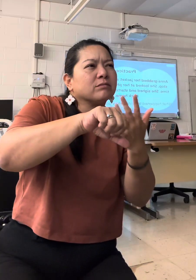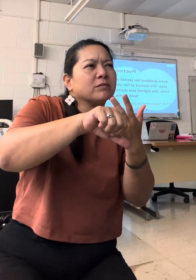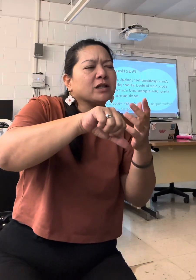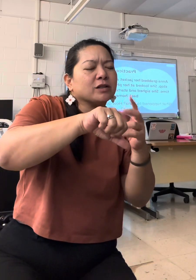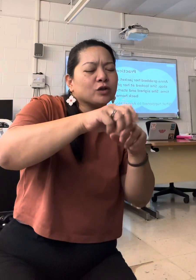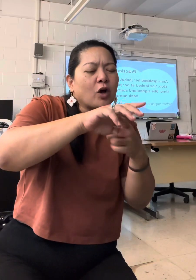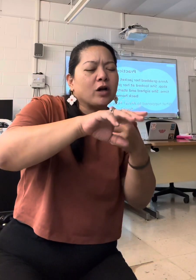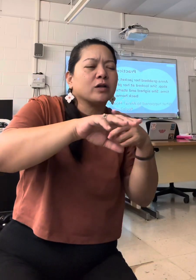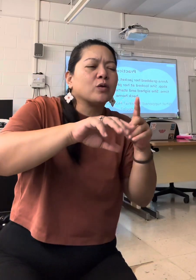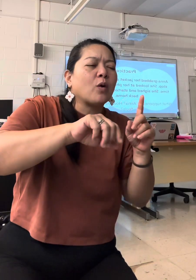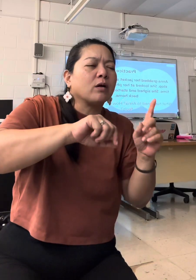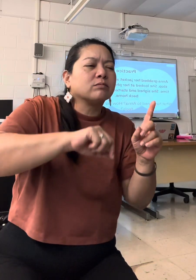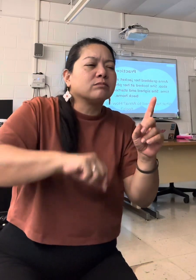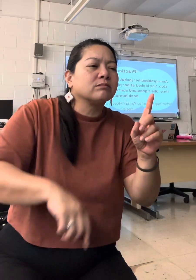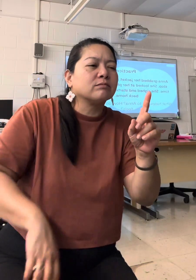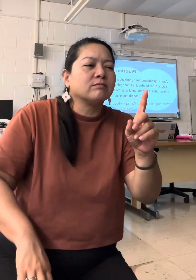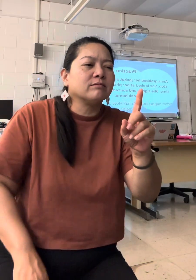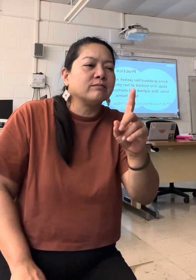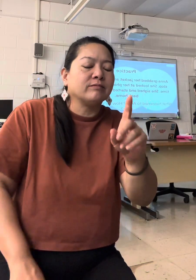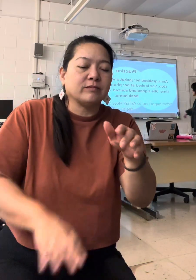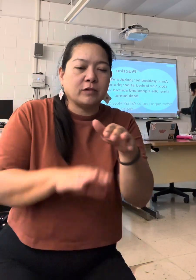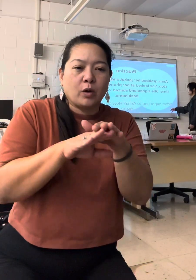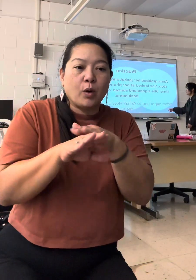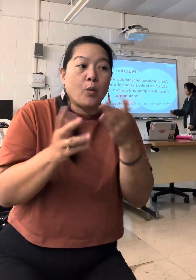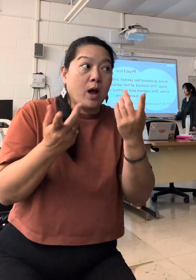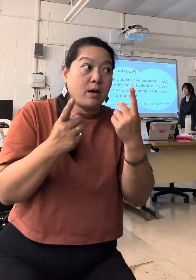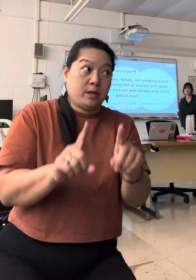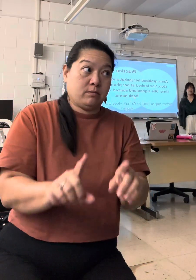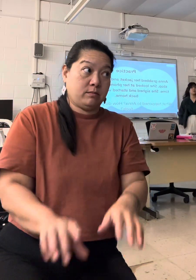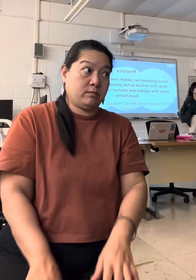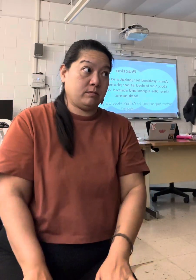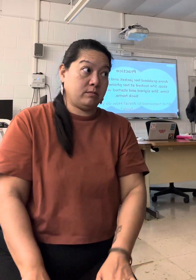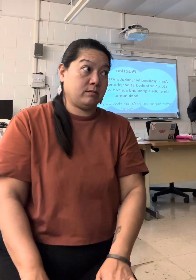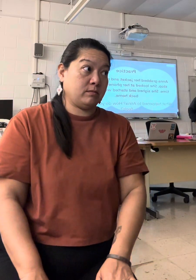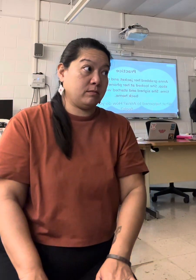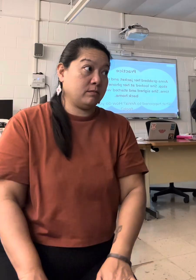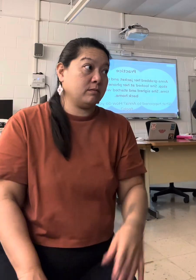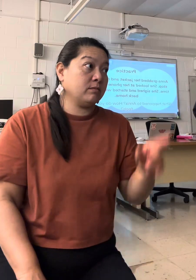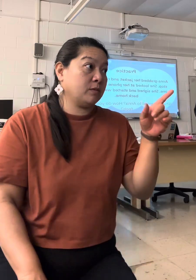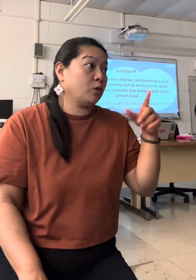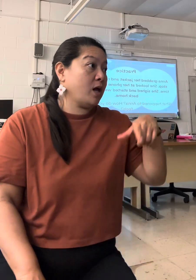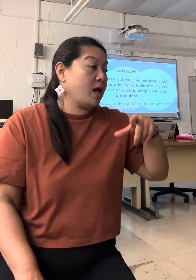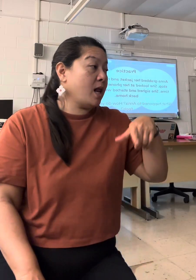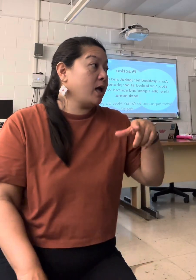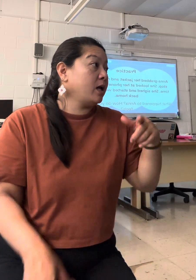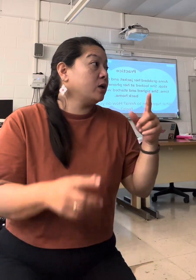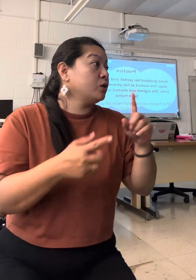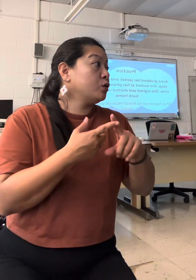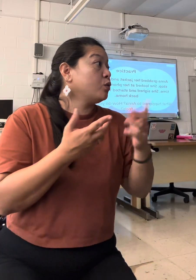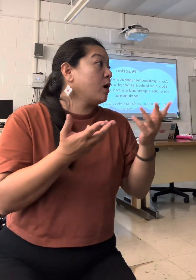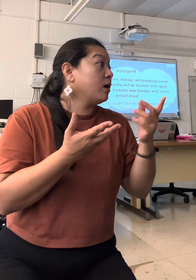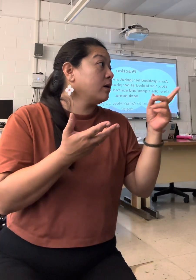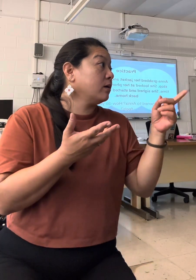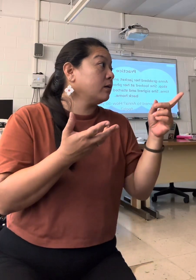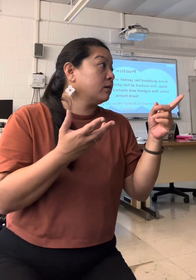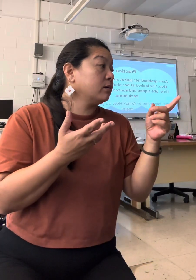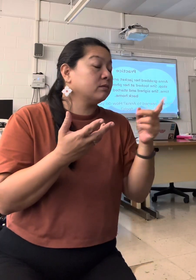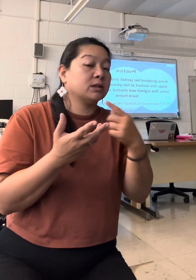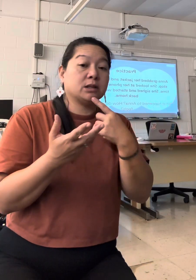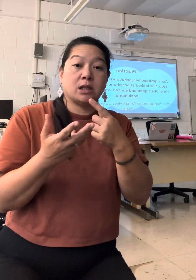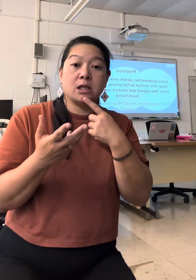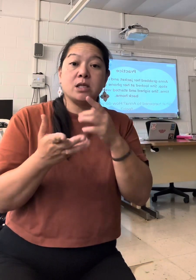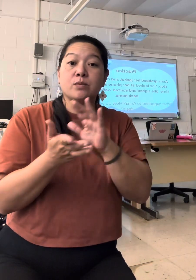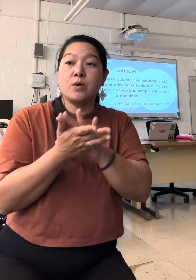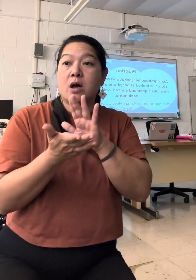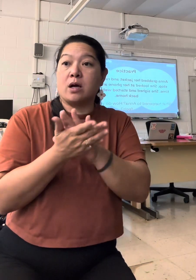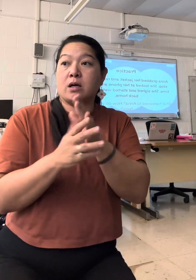started walking slowly back home. What happened? She was late Late to what? To for school. the bus stop.